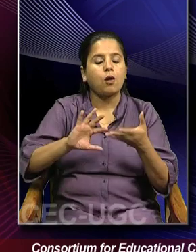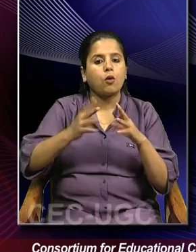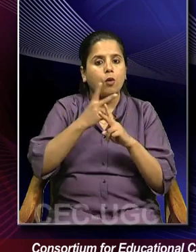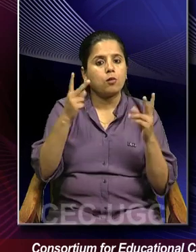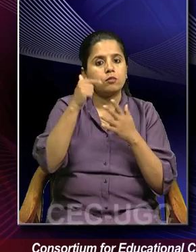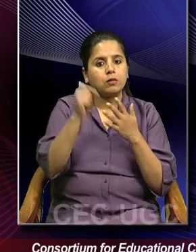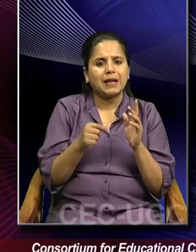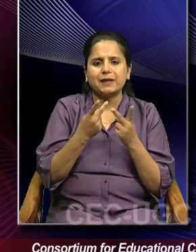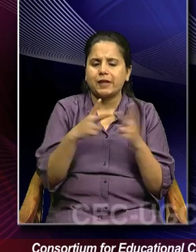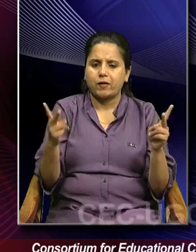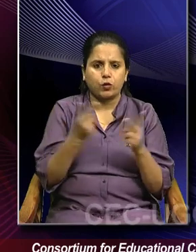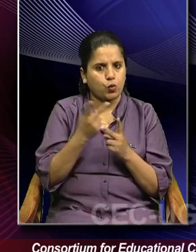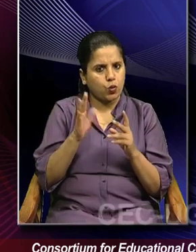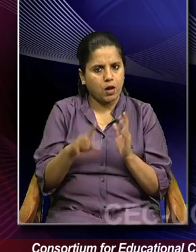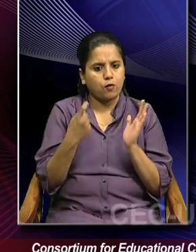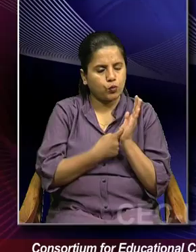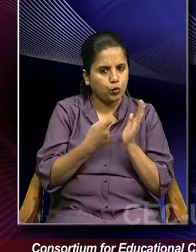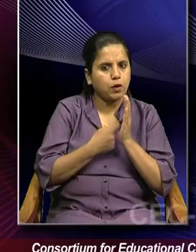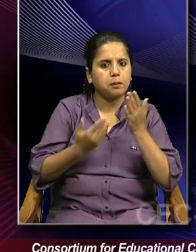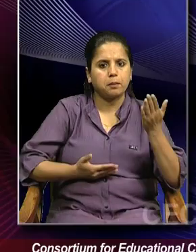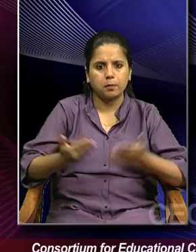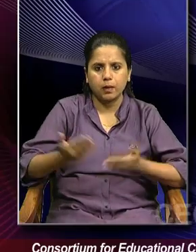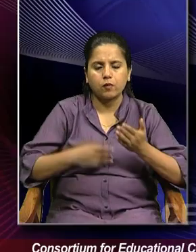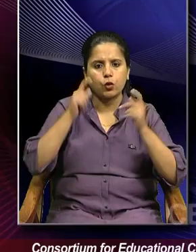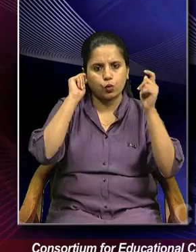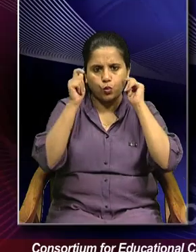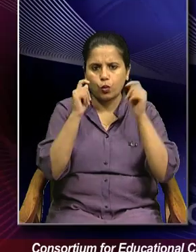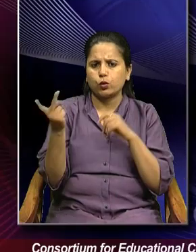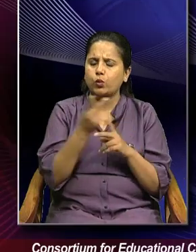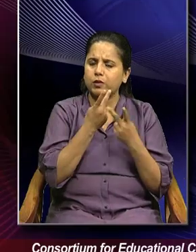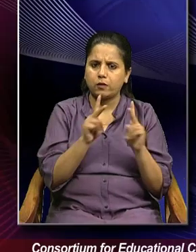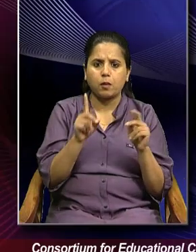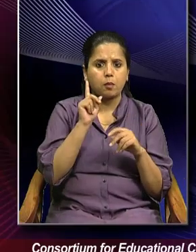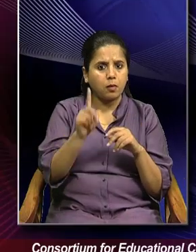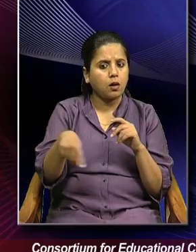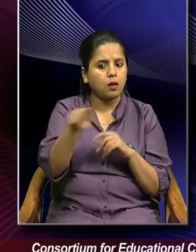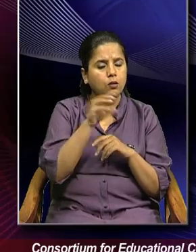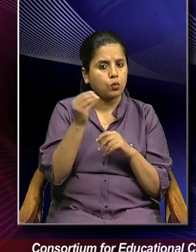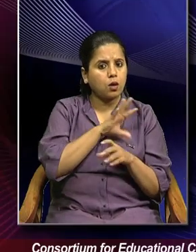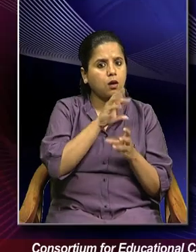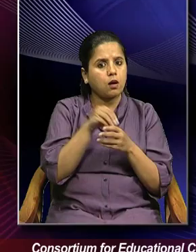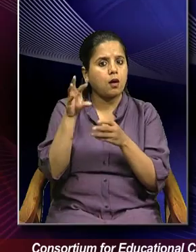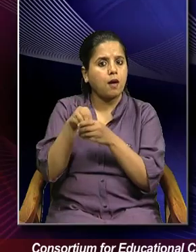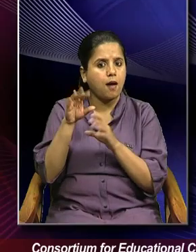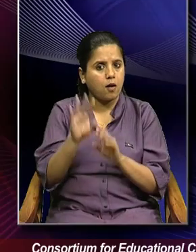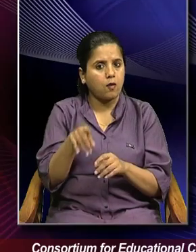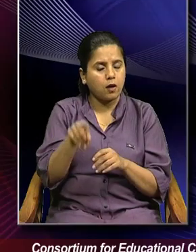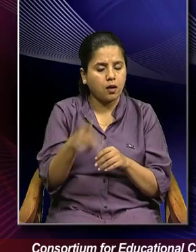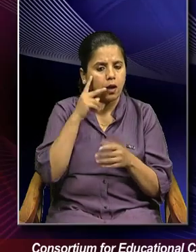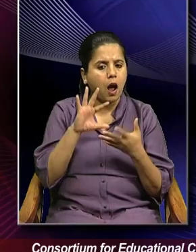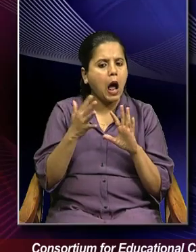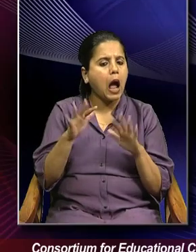are different. Norms, behaviors, roles, however, then are attributed based on these